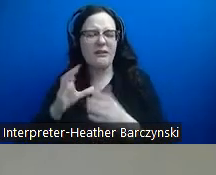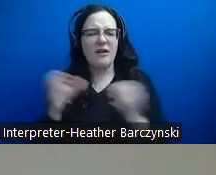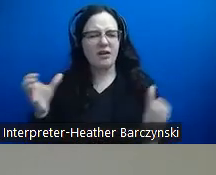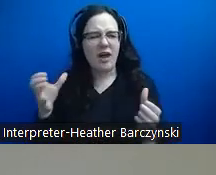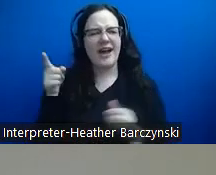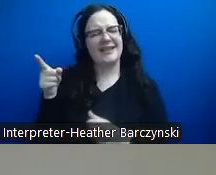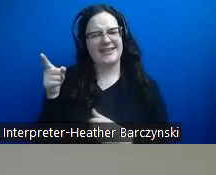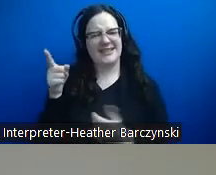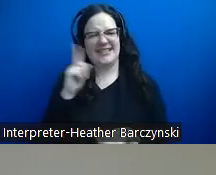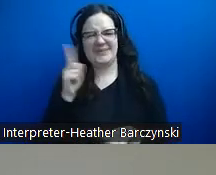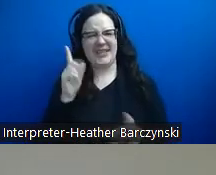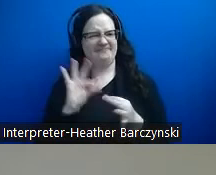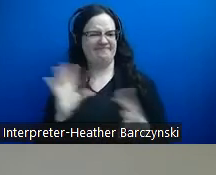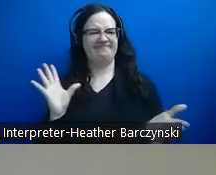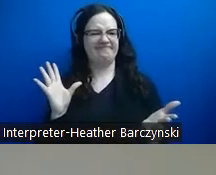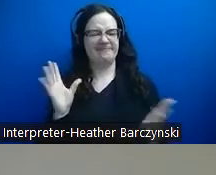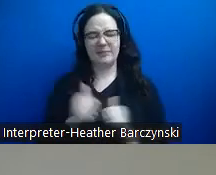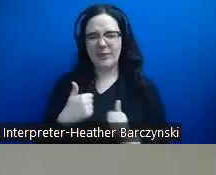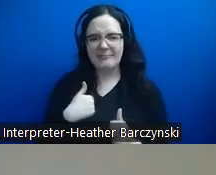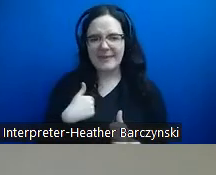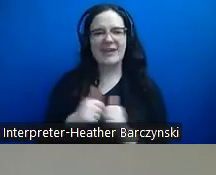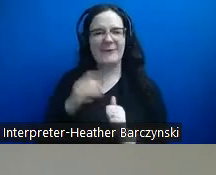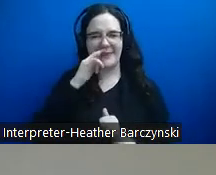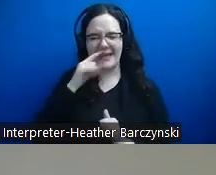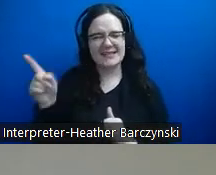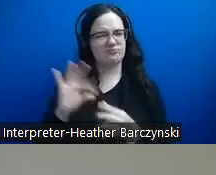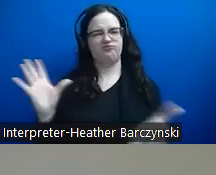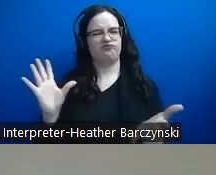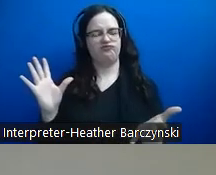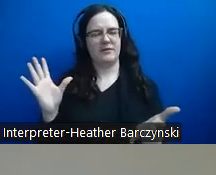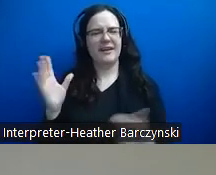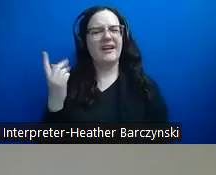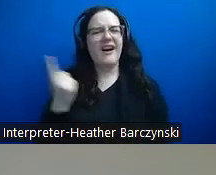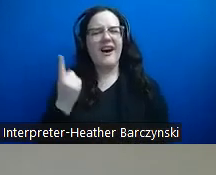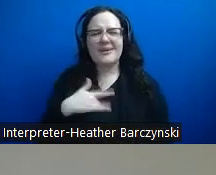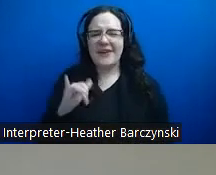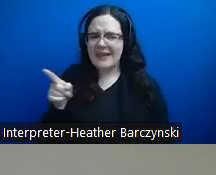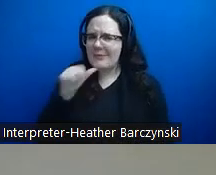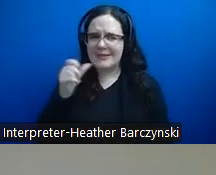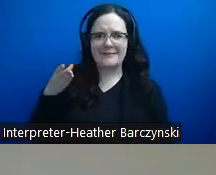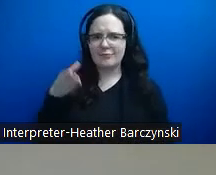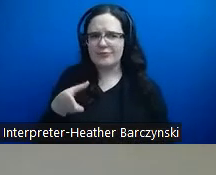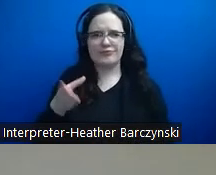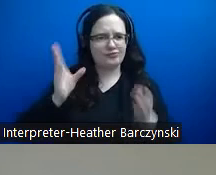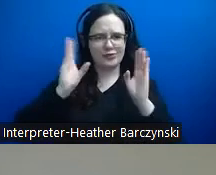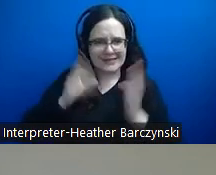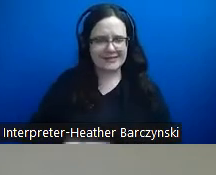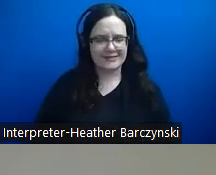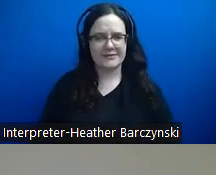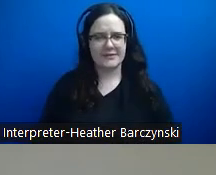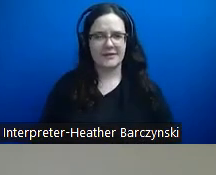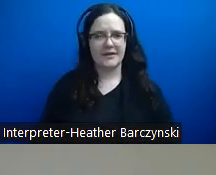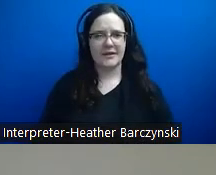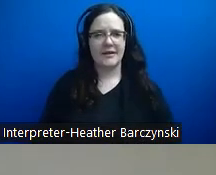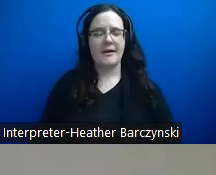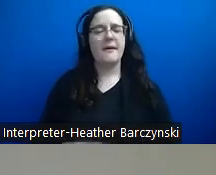distant, with me, with the kids. It was always as if he was not present. But again,